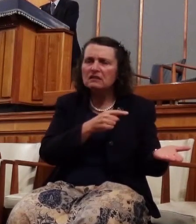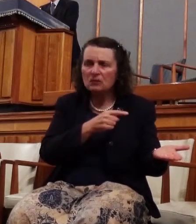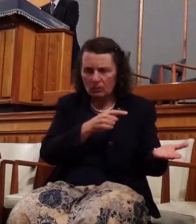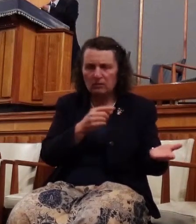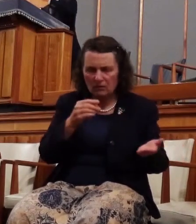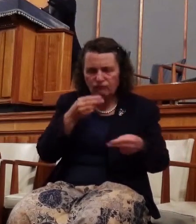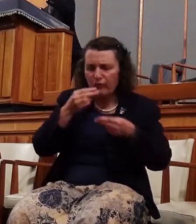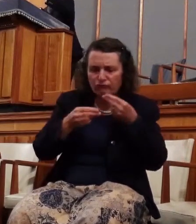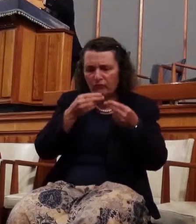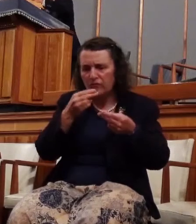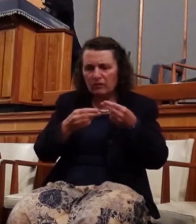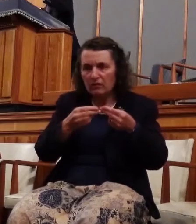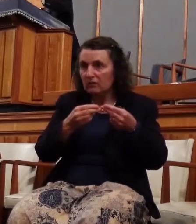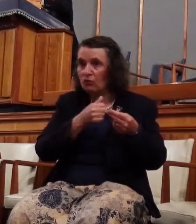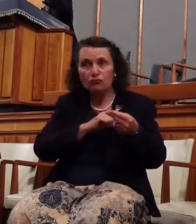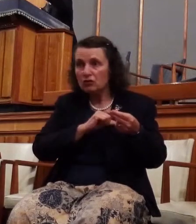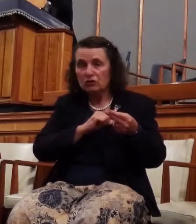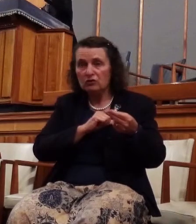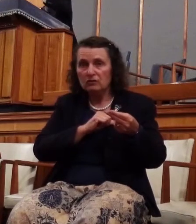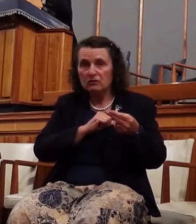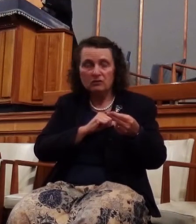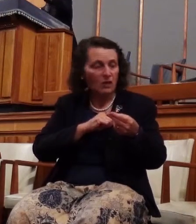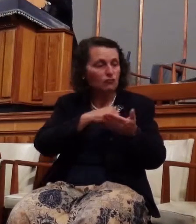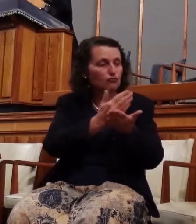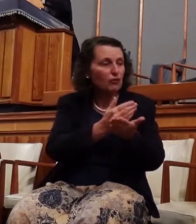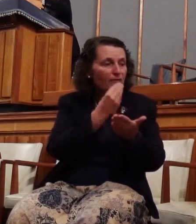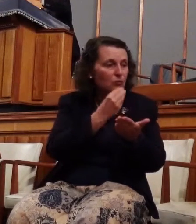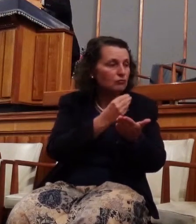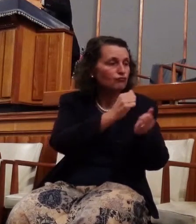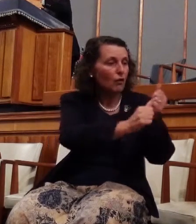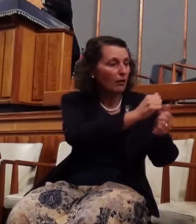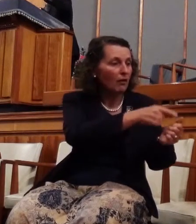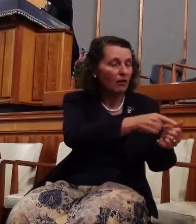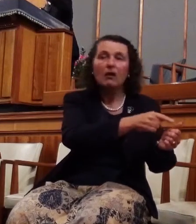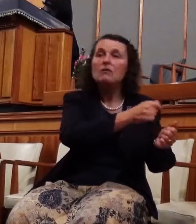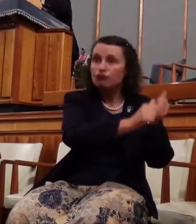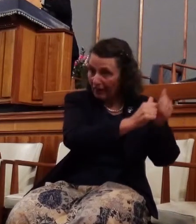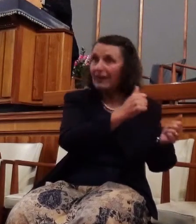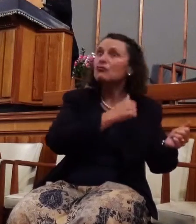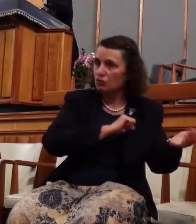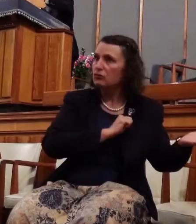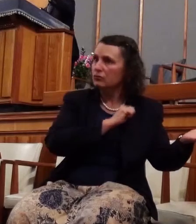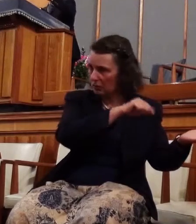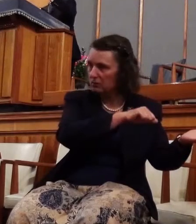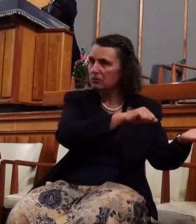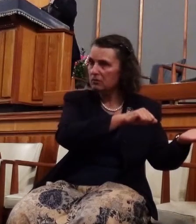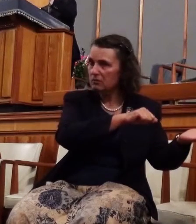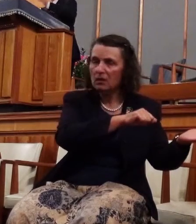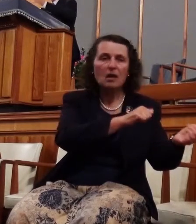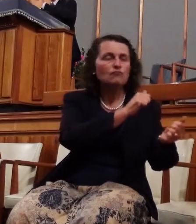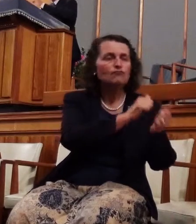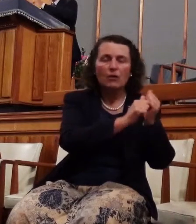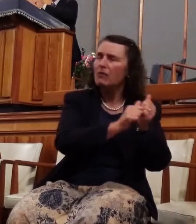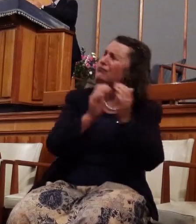not a believer. He was sharing the food with another brother who has found the Lord. But this brother prayed to the